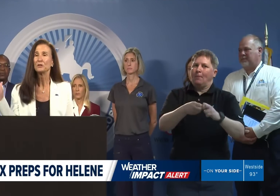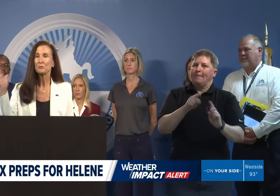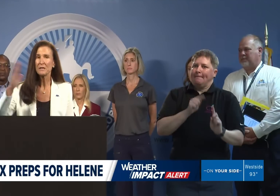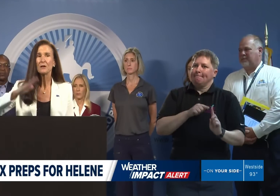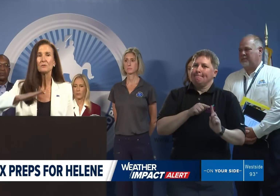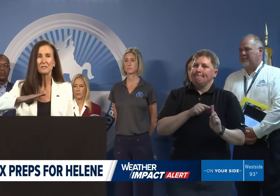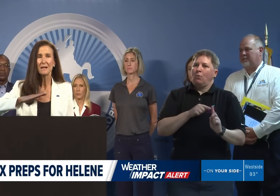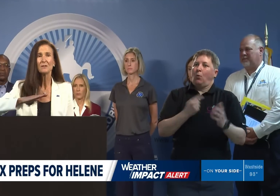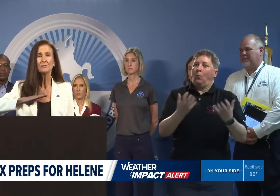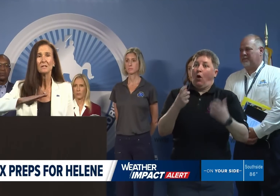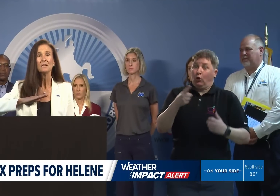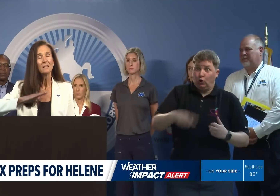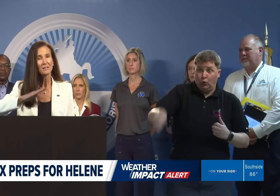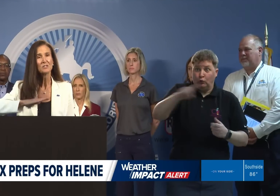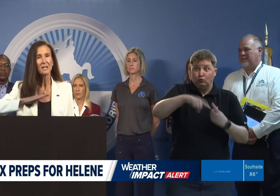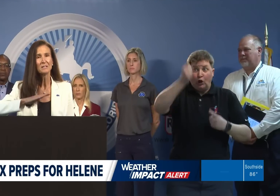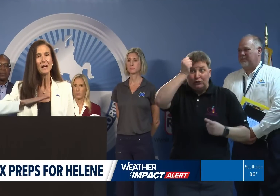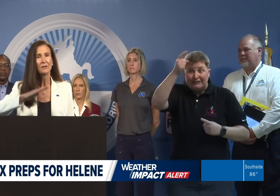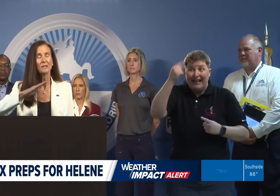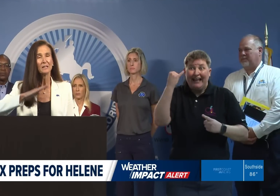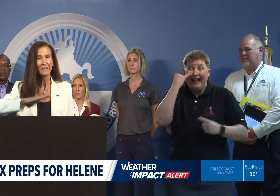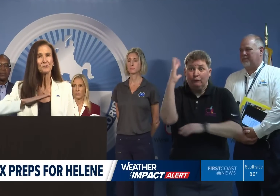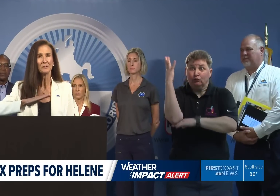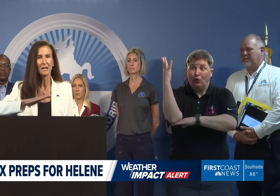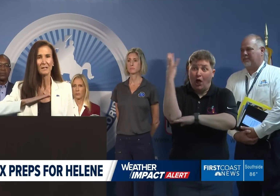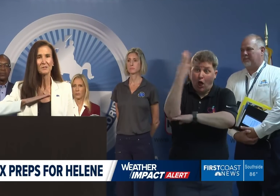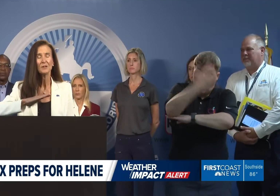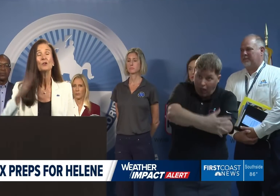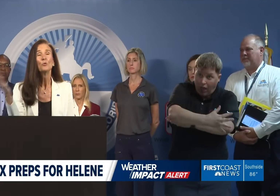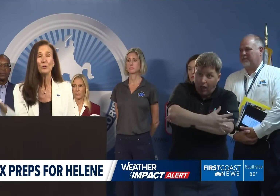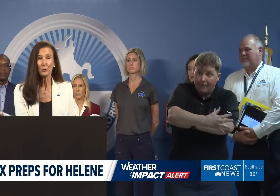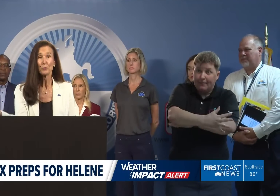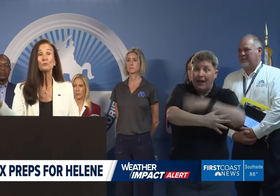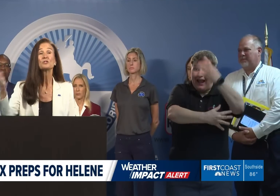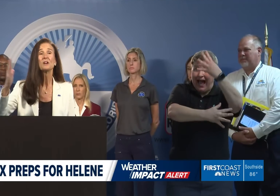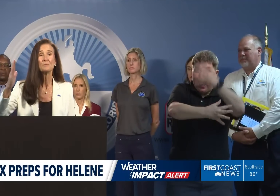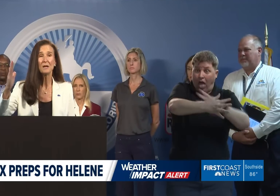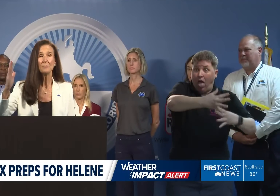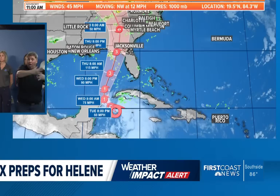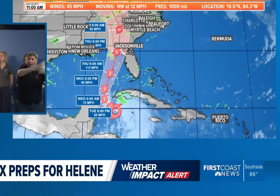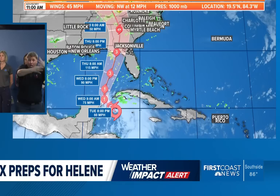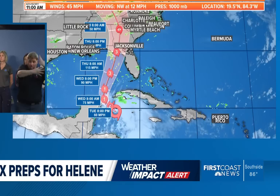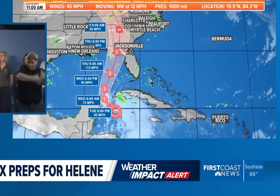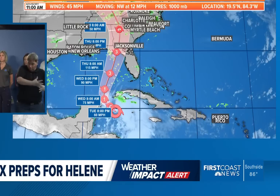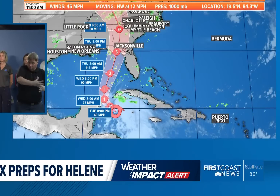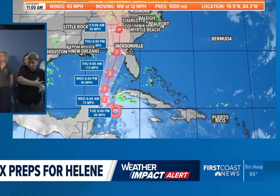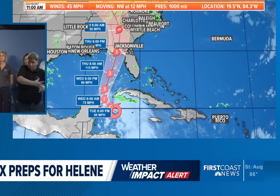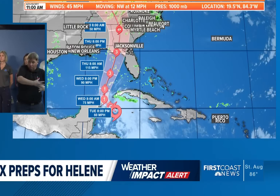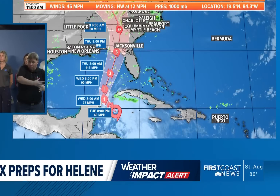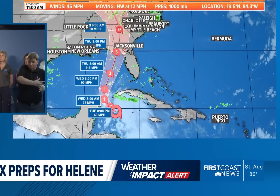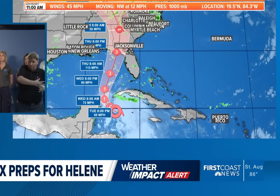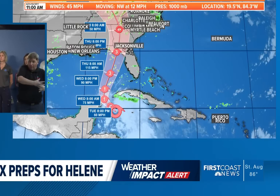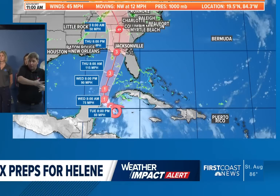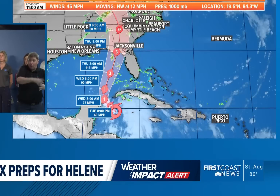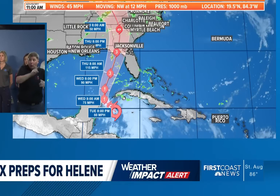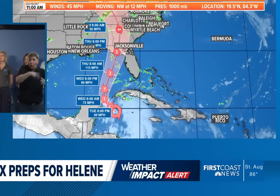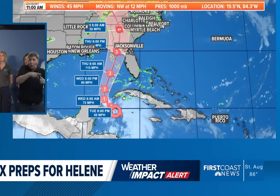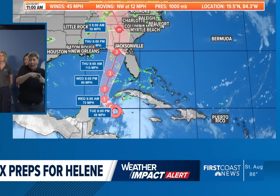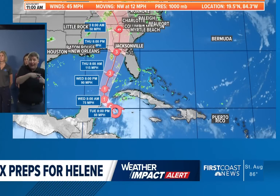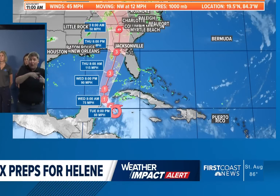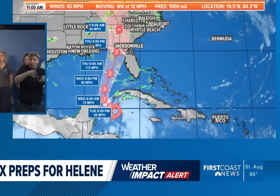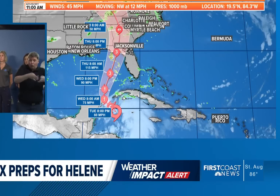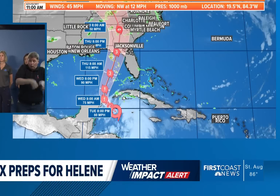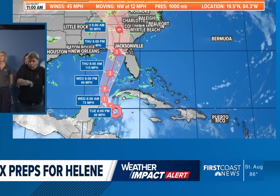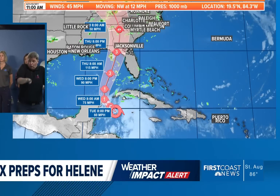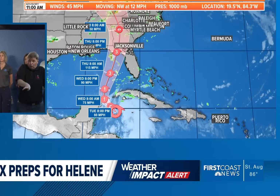that when a tree goes down, it can take down electric lines. When the roots come up, it can disrupt your water service